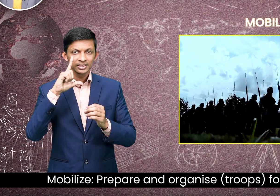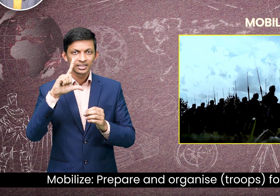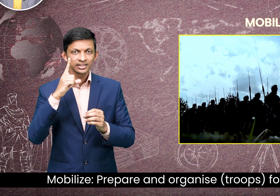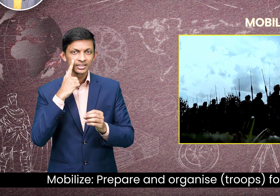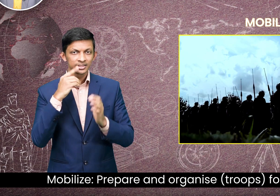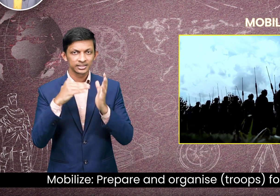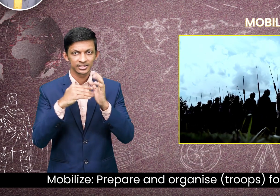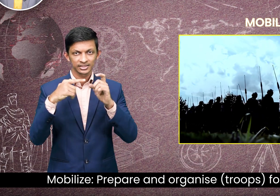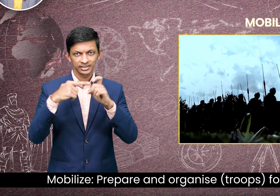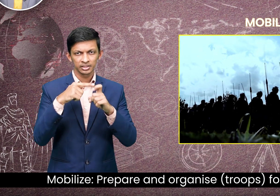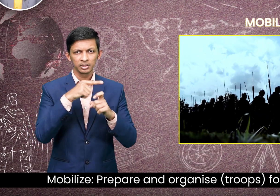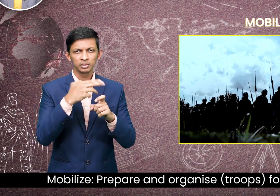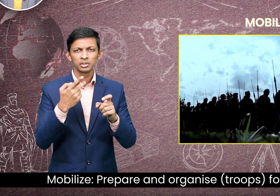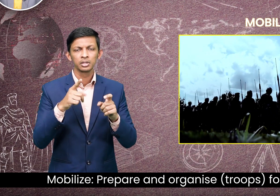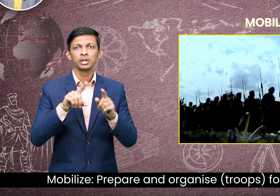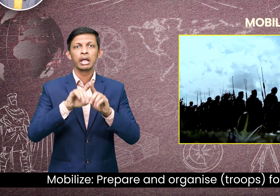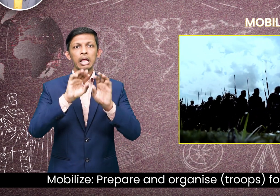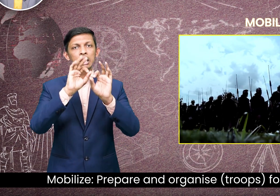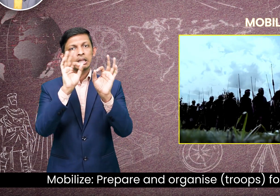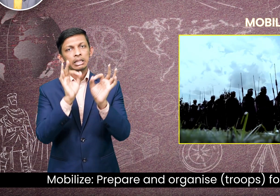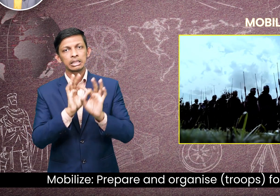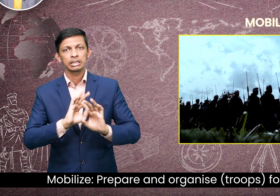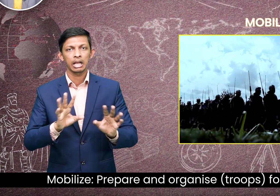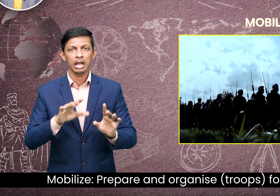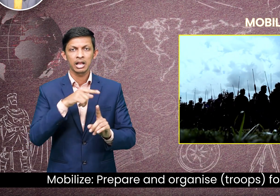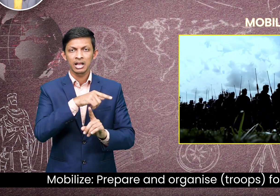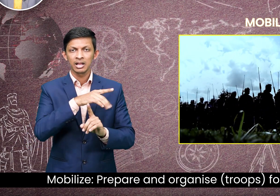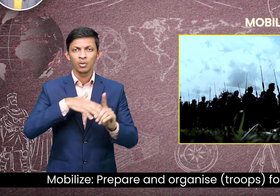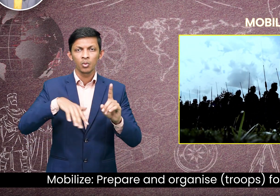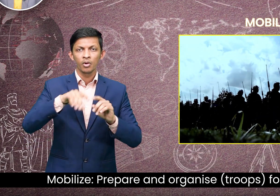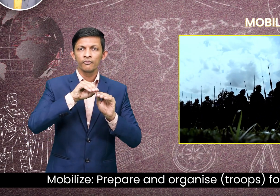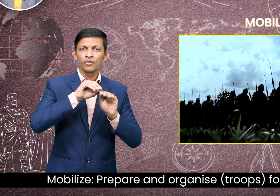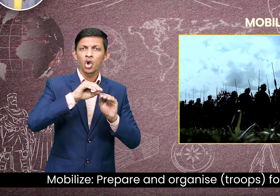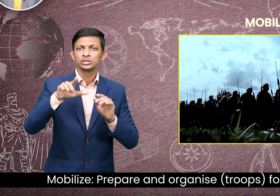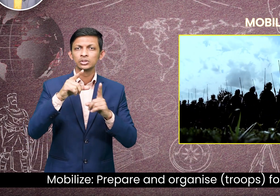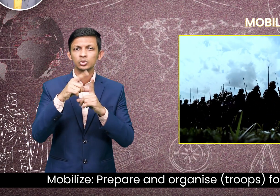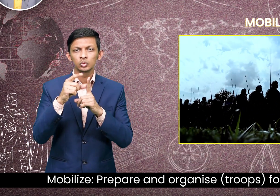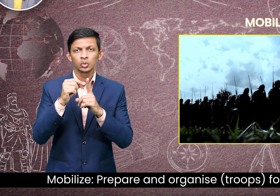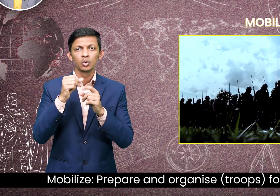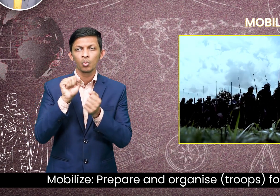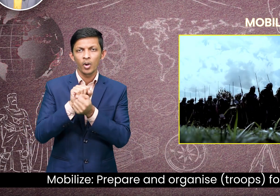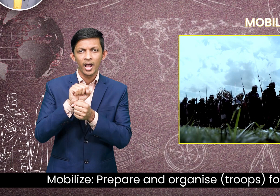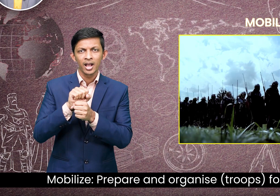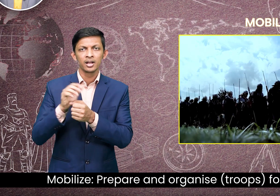Mobilize, prepare and organize for active service.